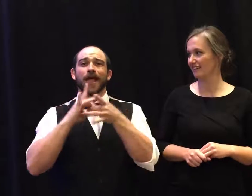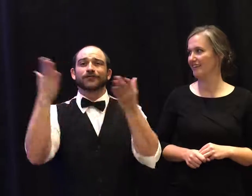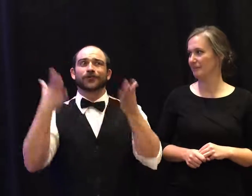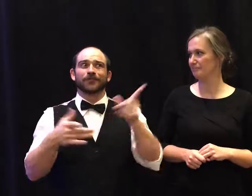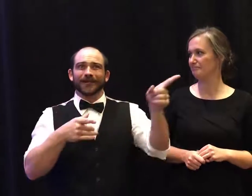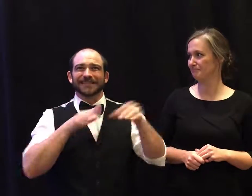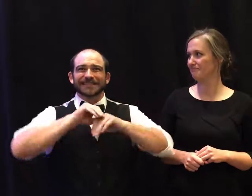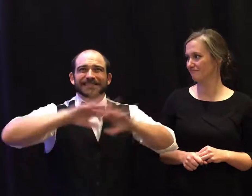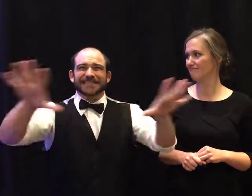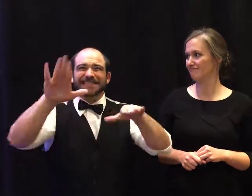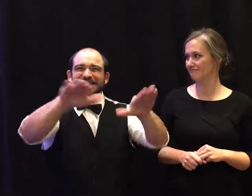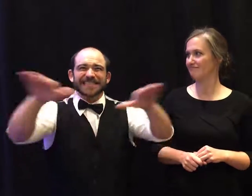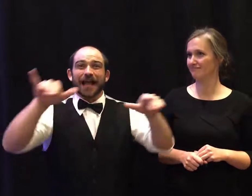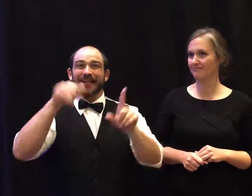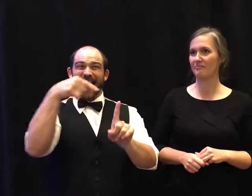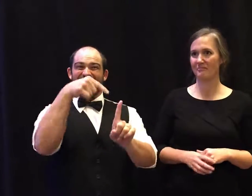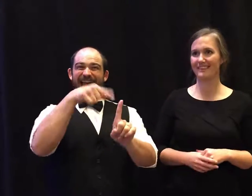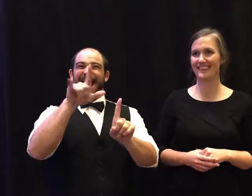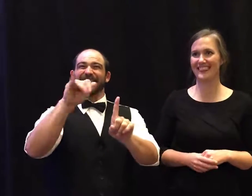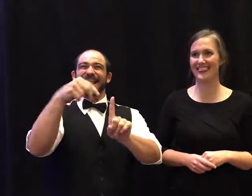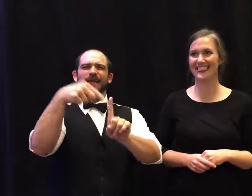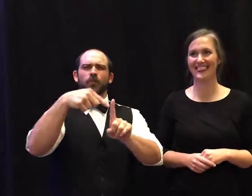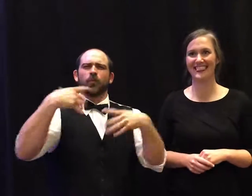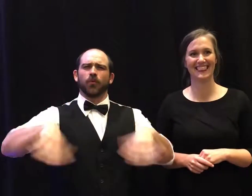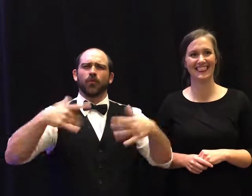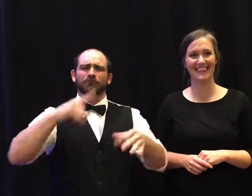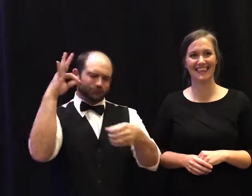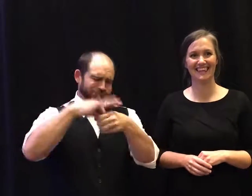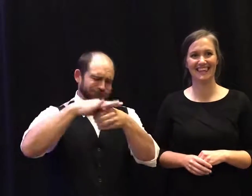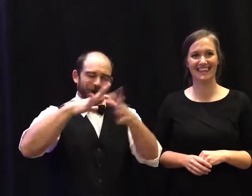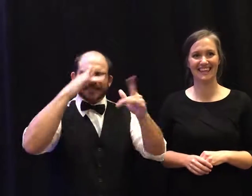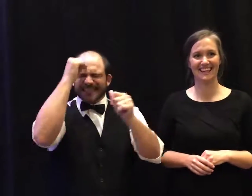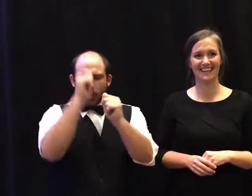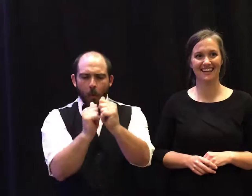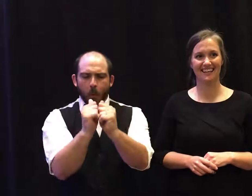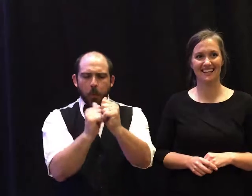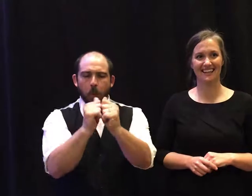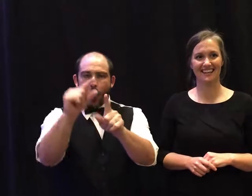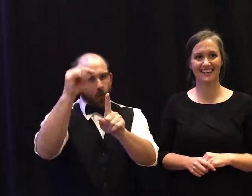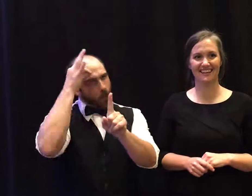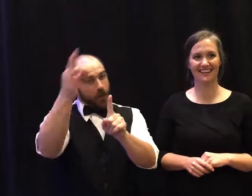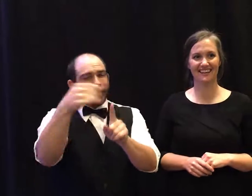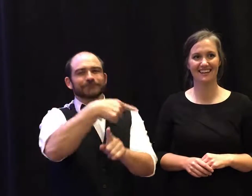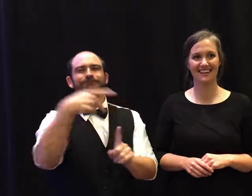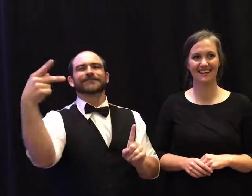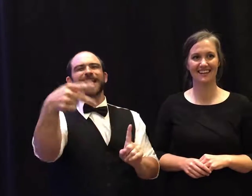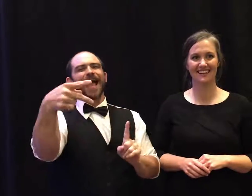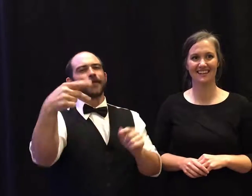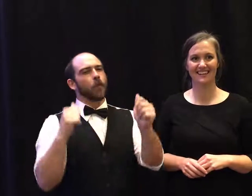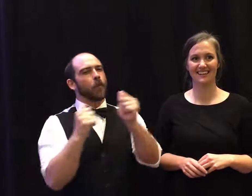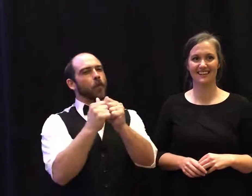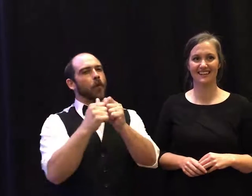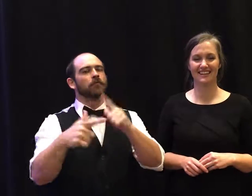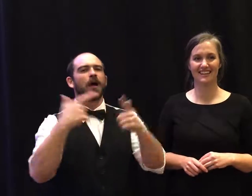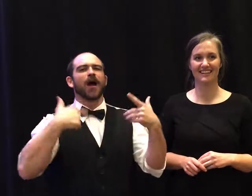and the Deaf Coordinator of Services there was really getting on board, trying to get you guys to vote, and we were very close. We got second